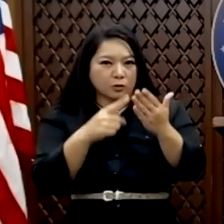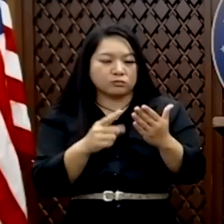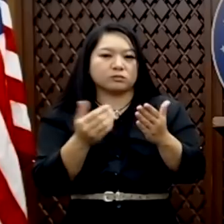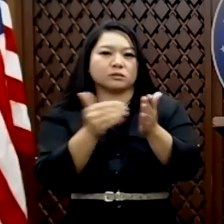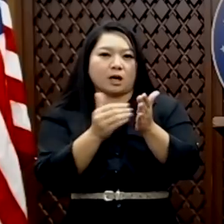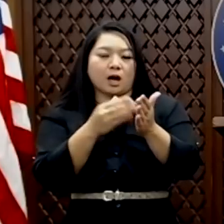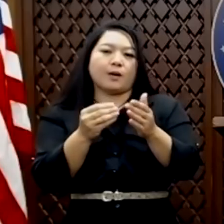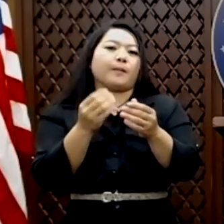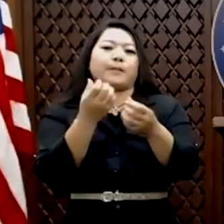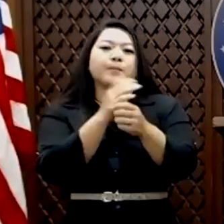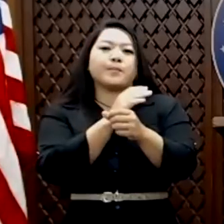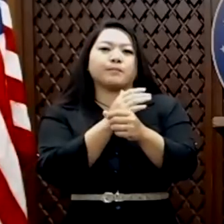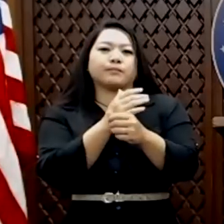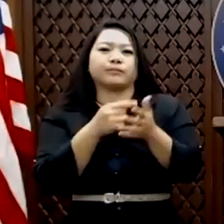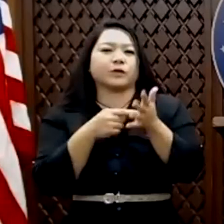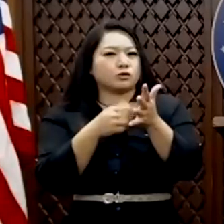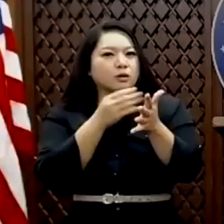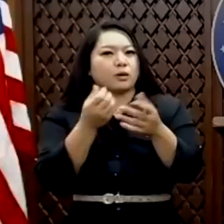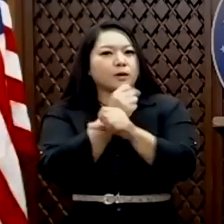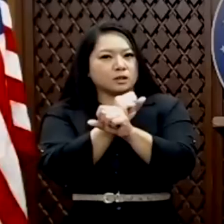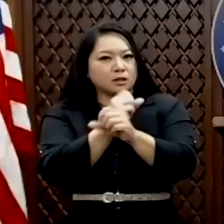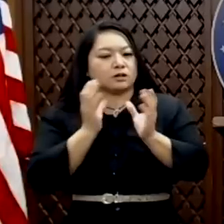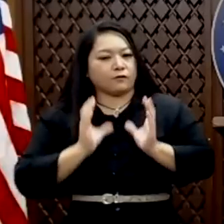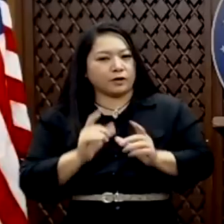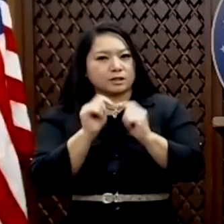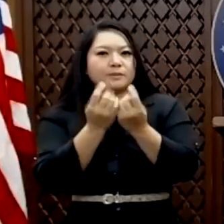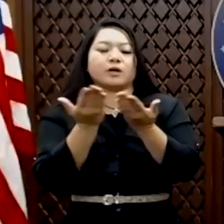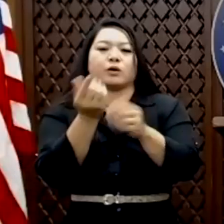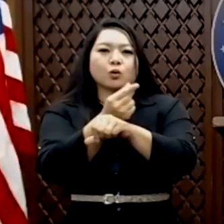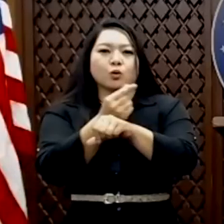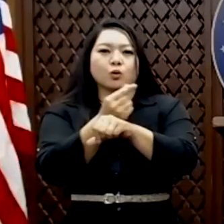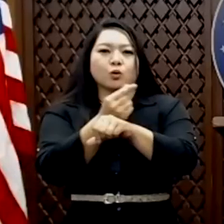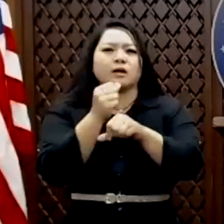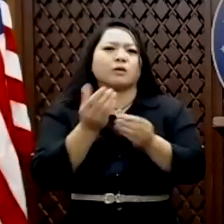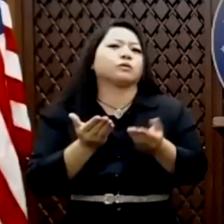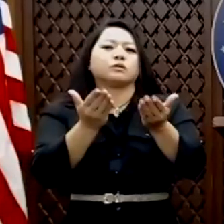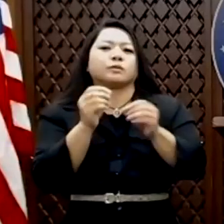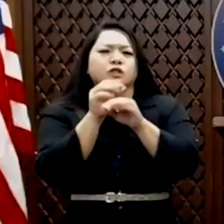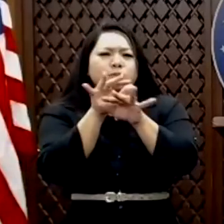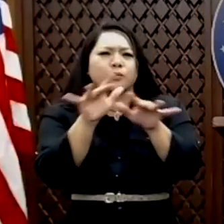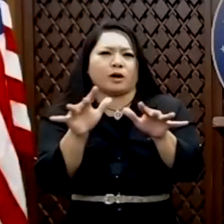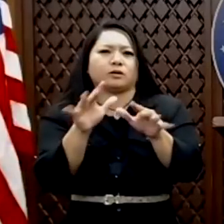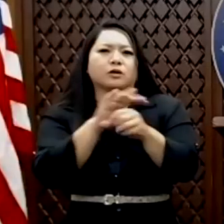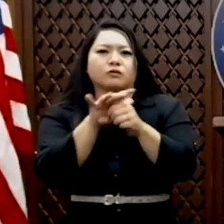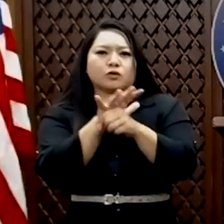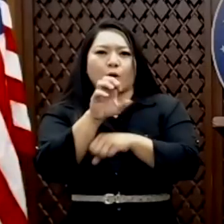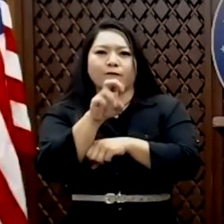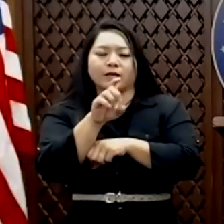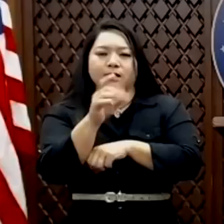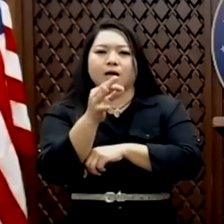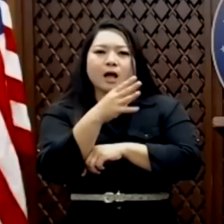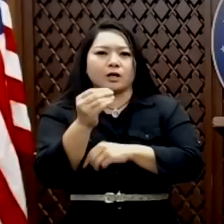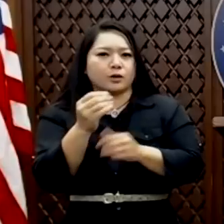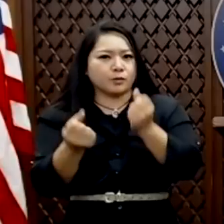power to protect our military civilian team here on Guam, to not contribute to the spread of COVID-19, and to preserve